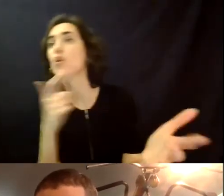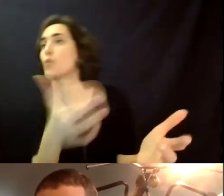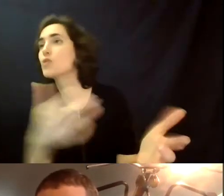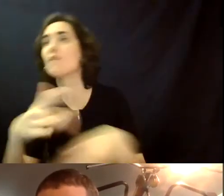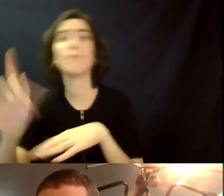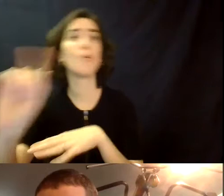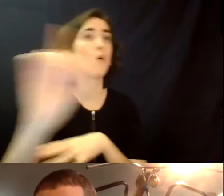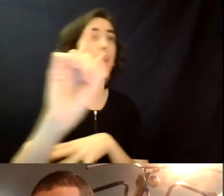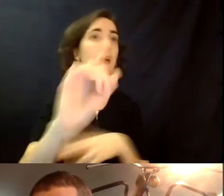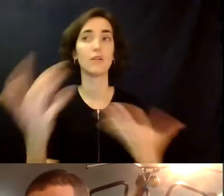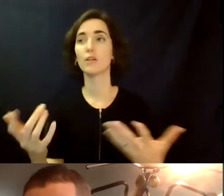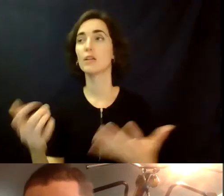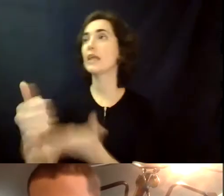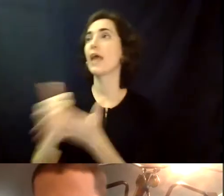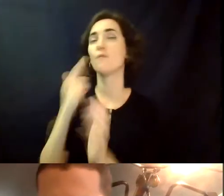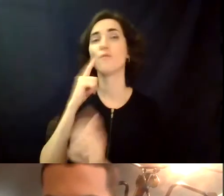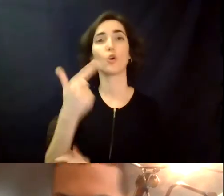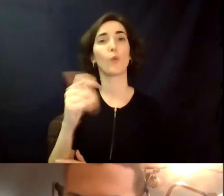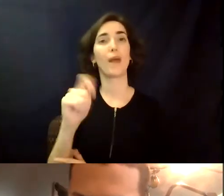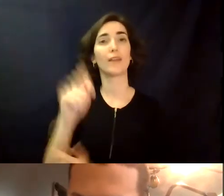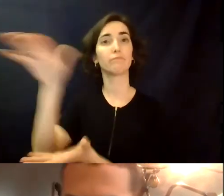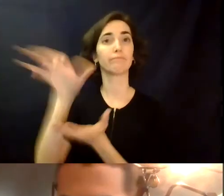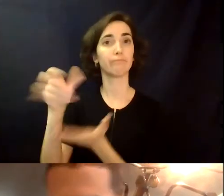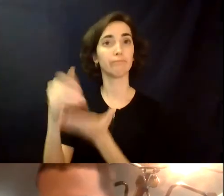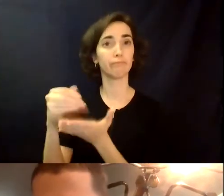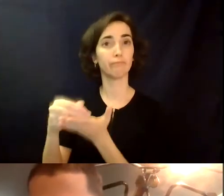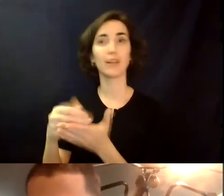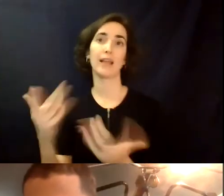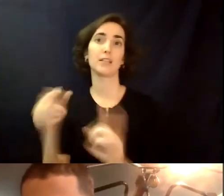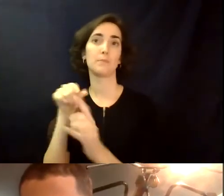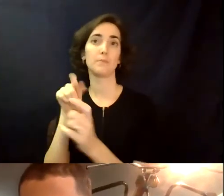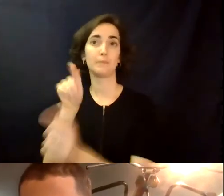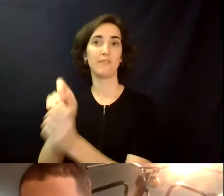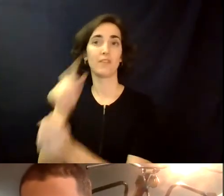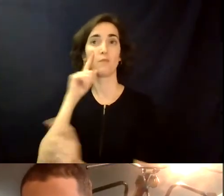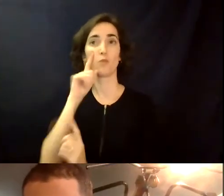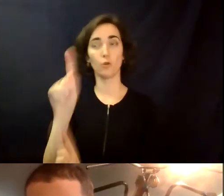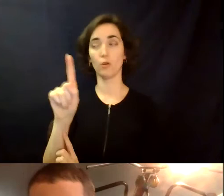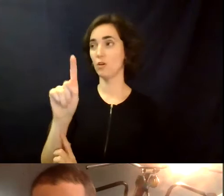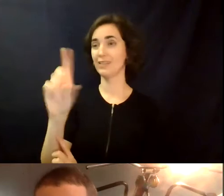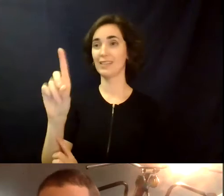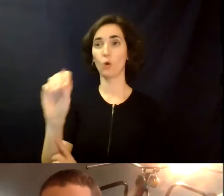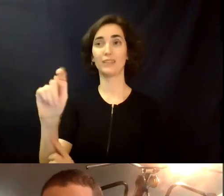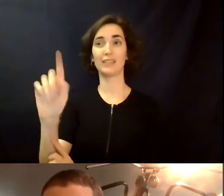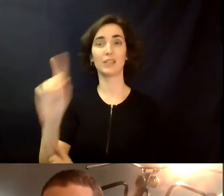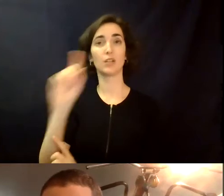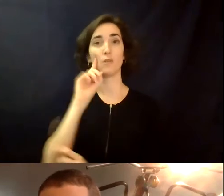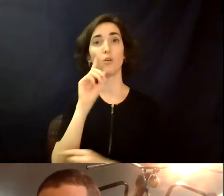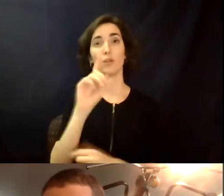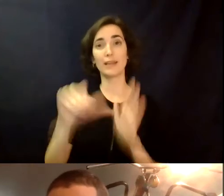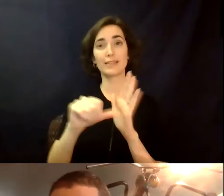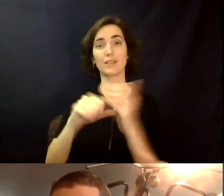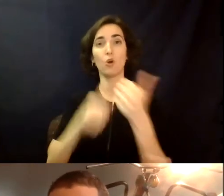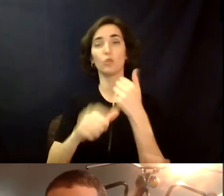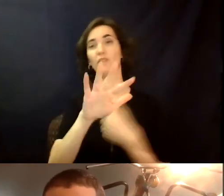assistance for grant opportunities, especially the DOTD grant opportunities for 5310 and 5311 assistance, your